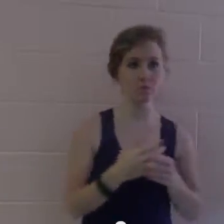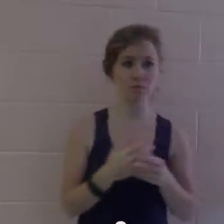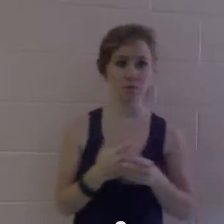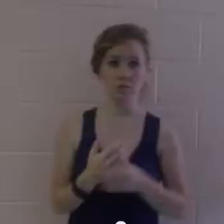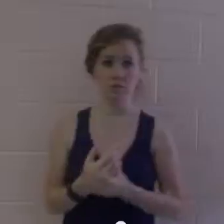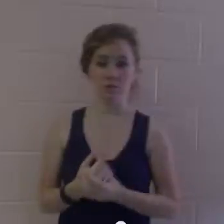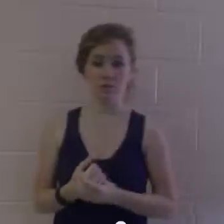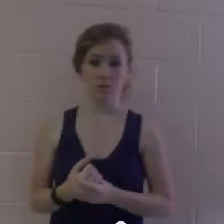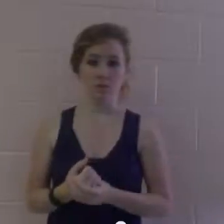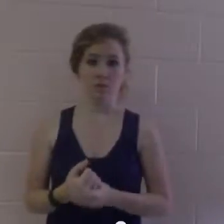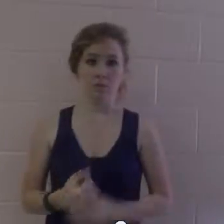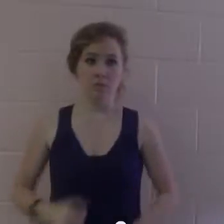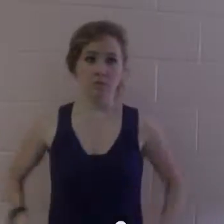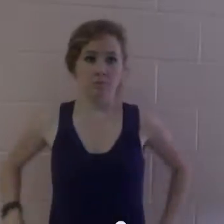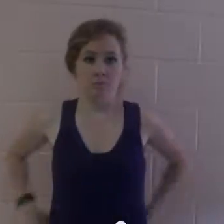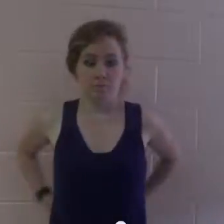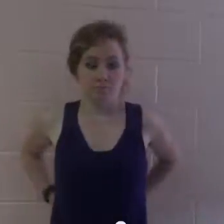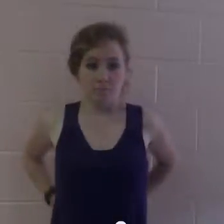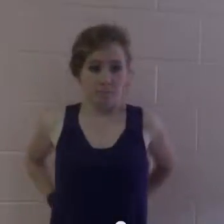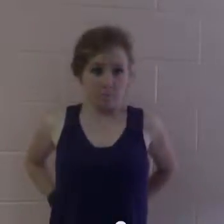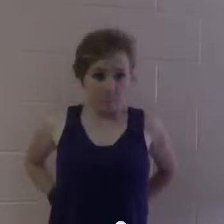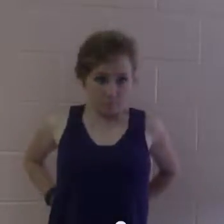They can move to a safer area.